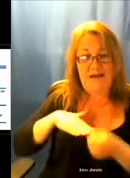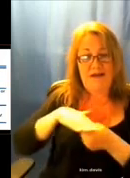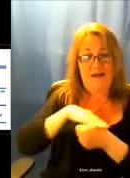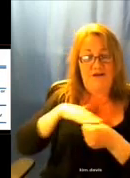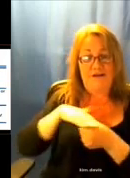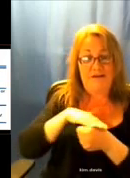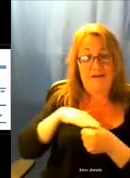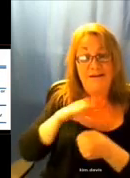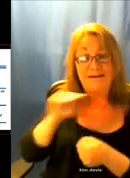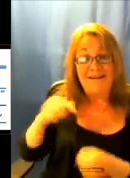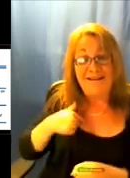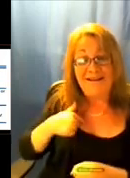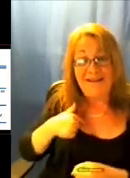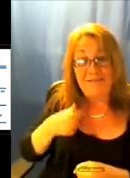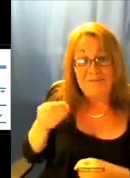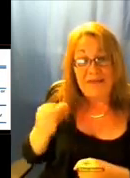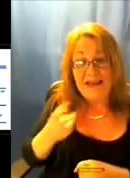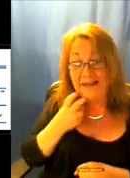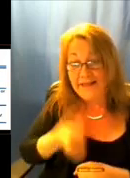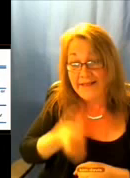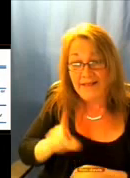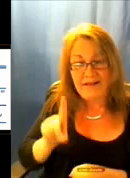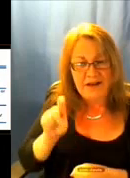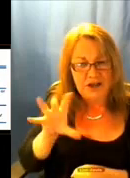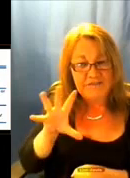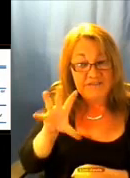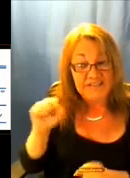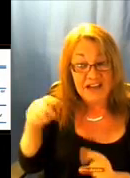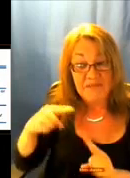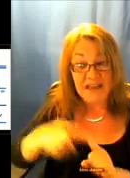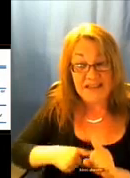one homeowner association in my area